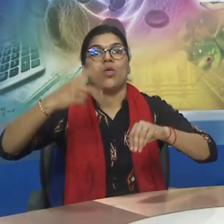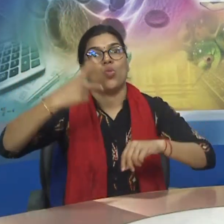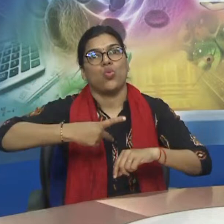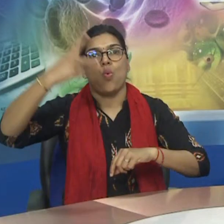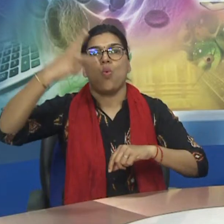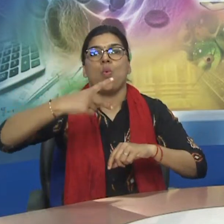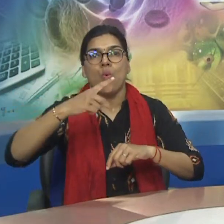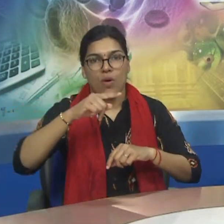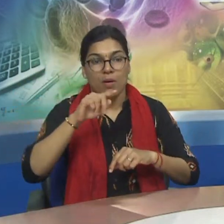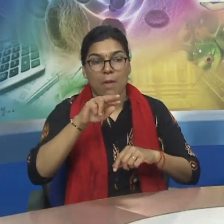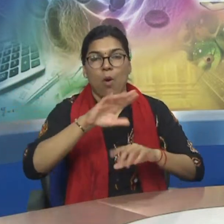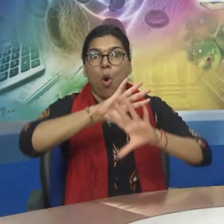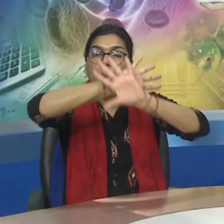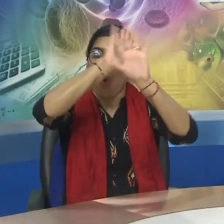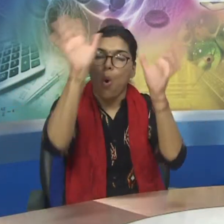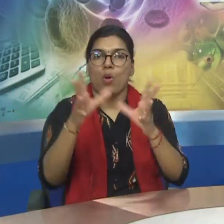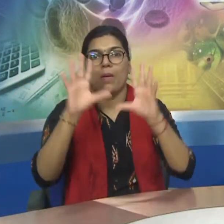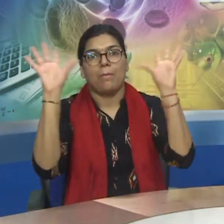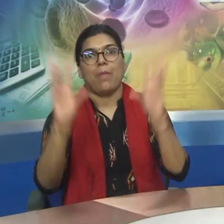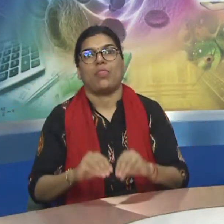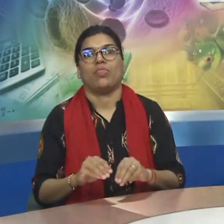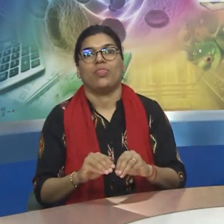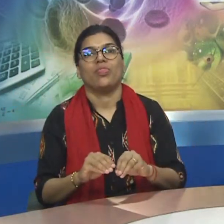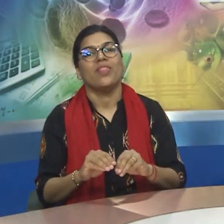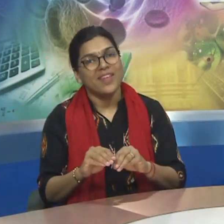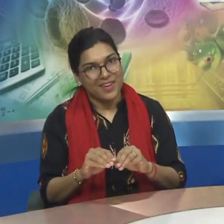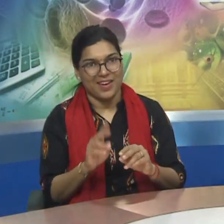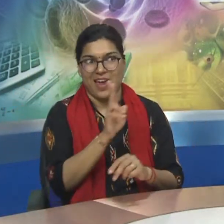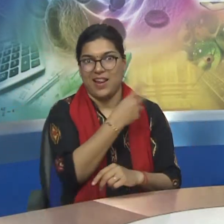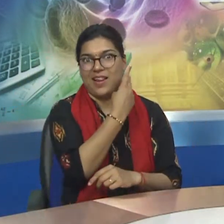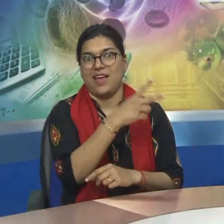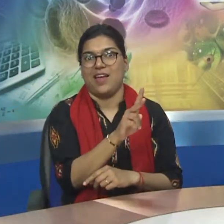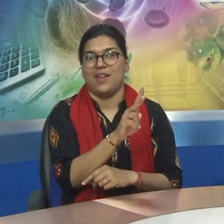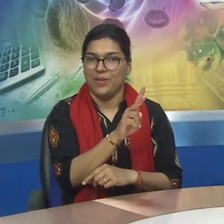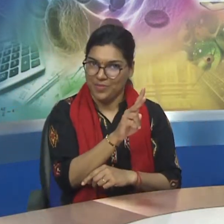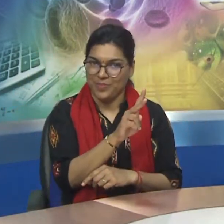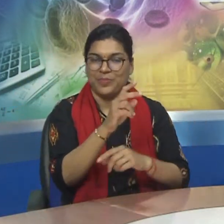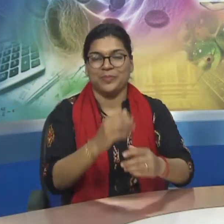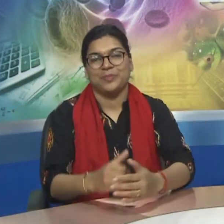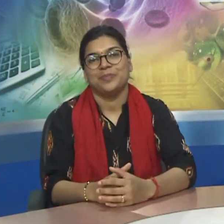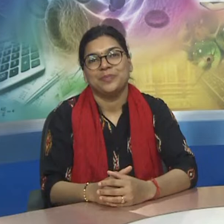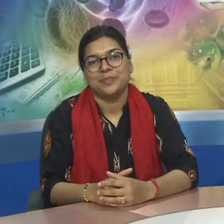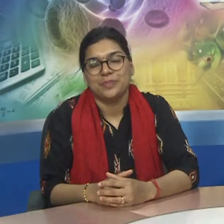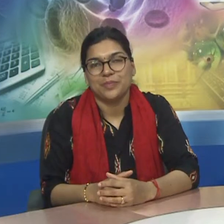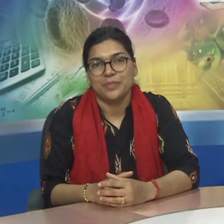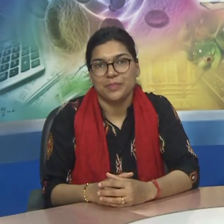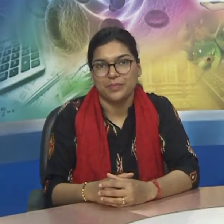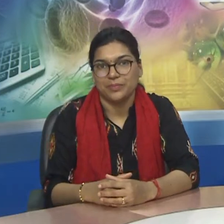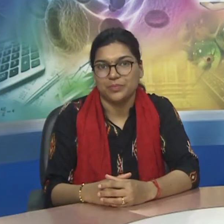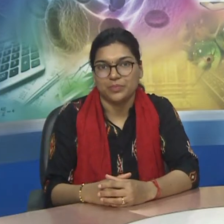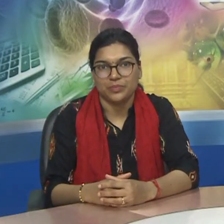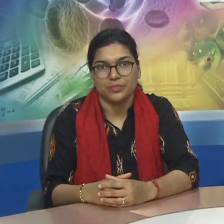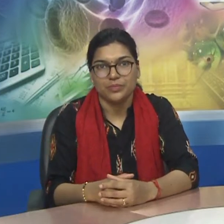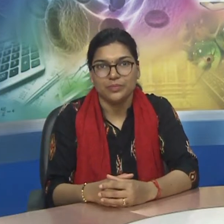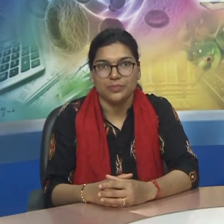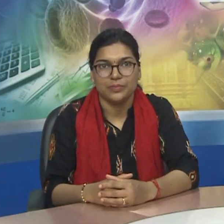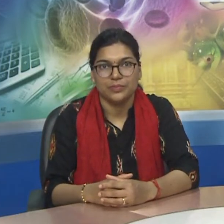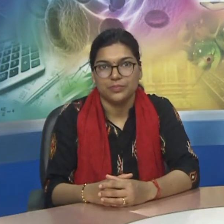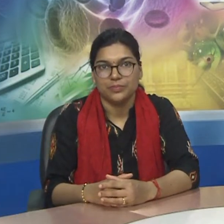means we are coming out from that folder. So that is why close and exit are two different